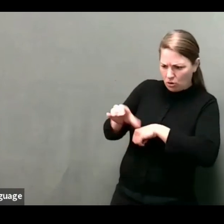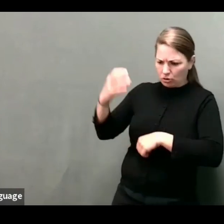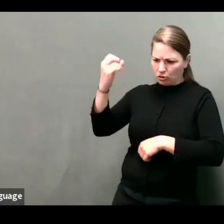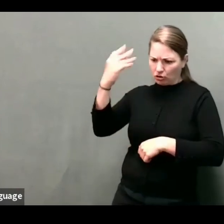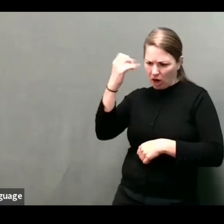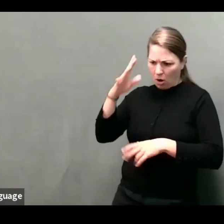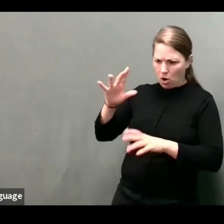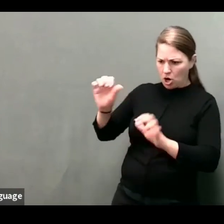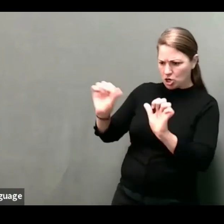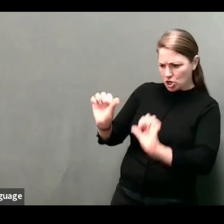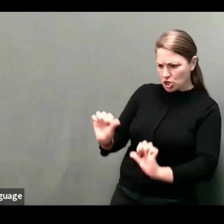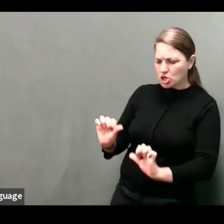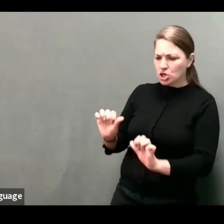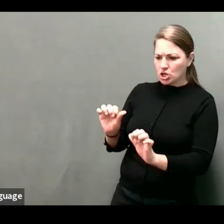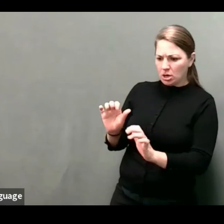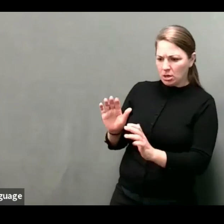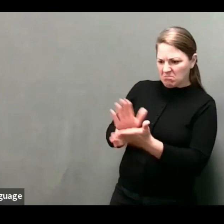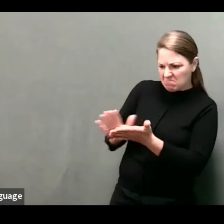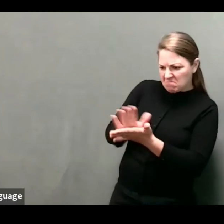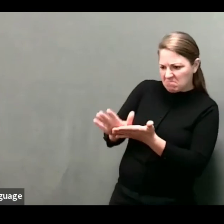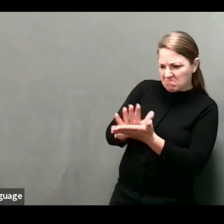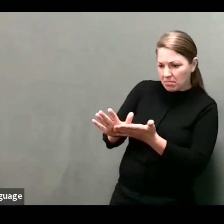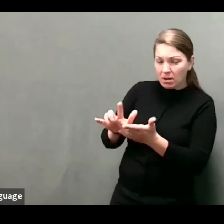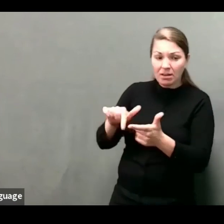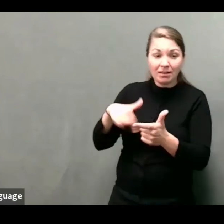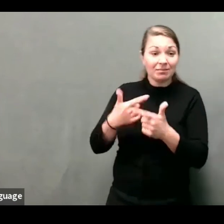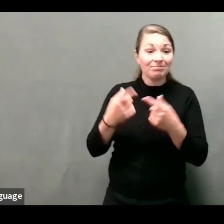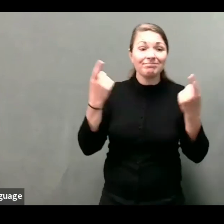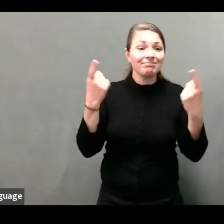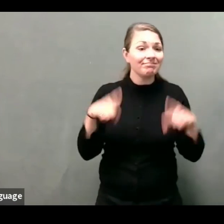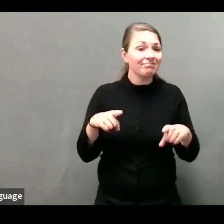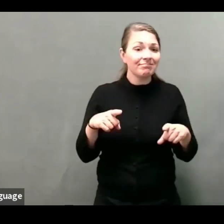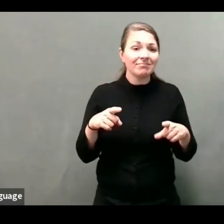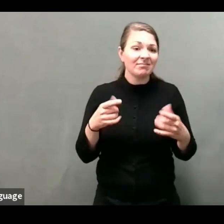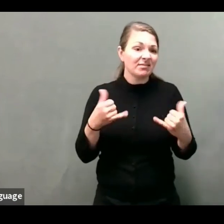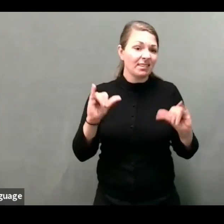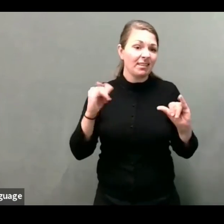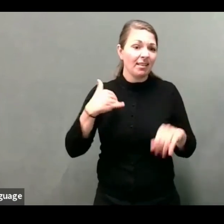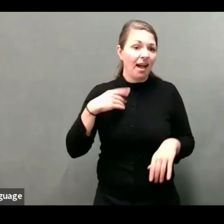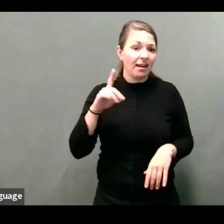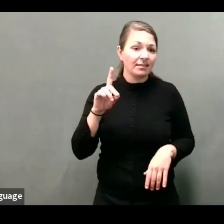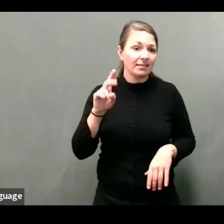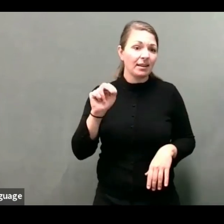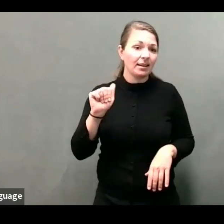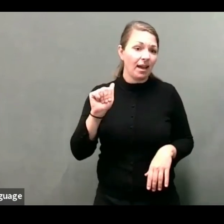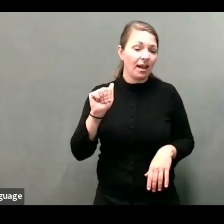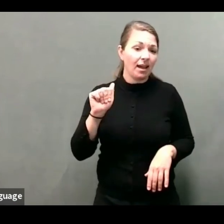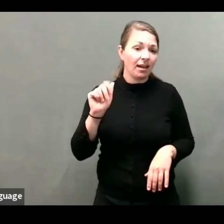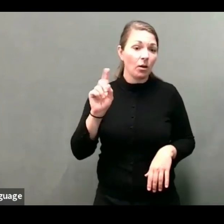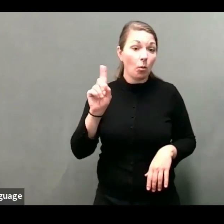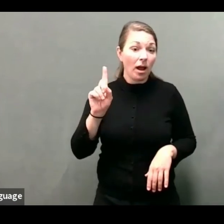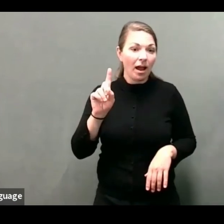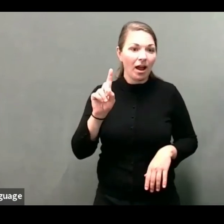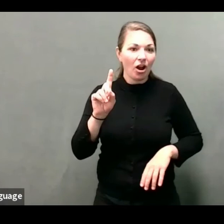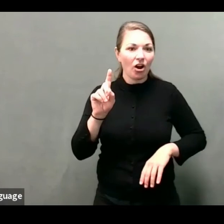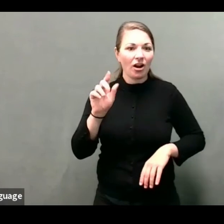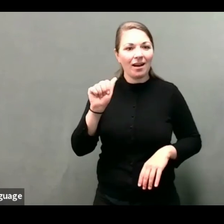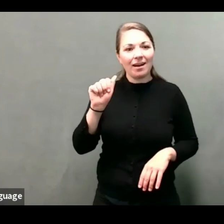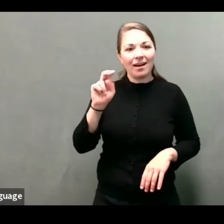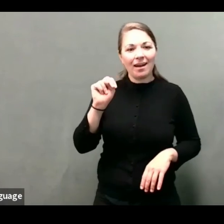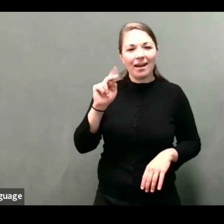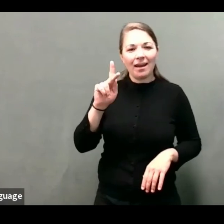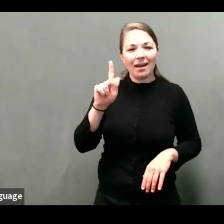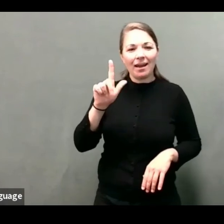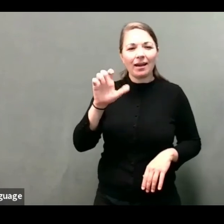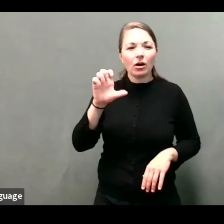thoroughly. And then it turned out that she actually had some of his DNA present around her ankles because the water had